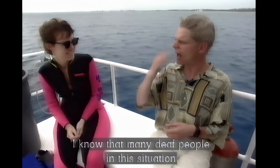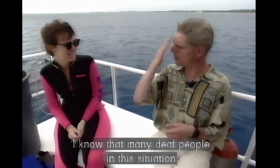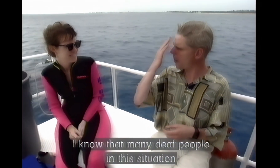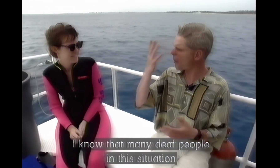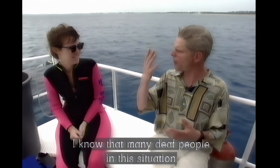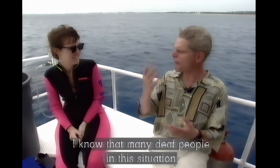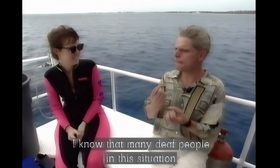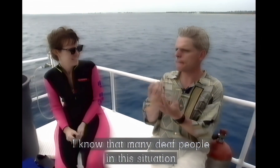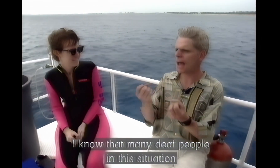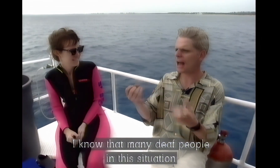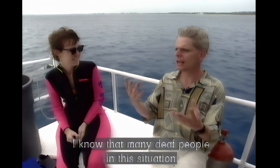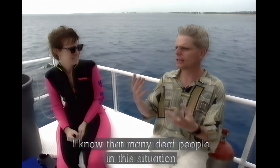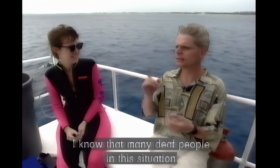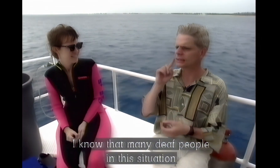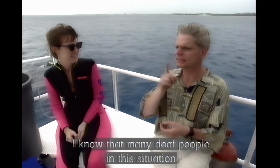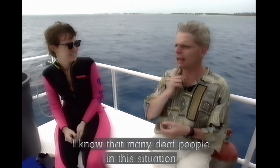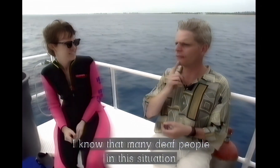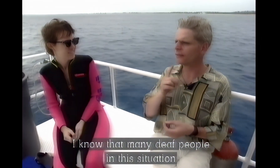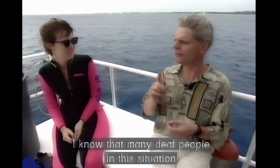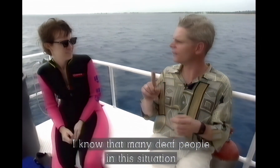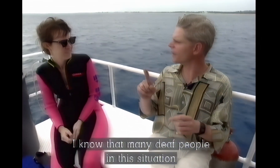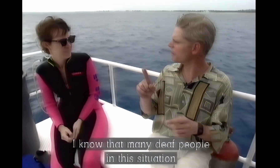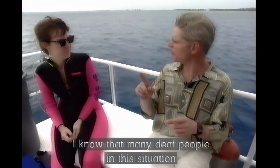Right, now, I know that many deaf people in this situation